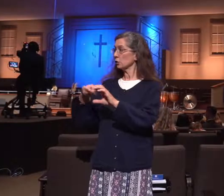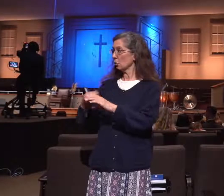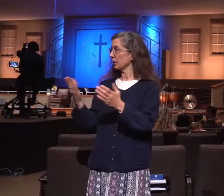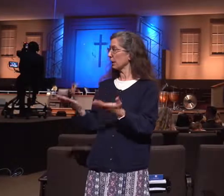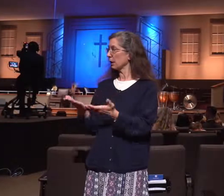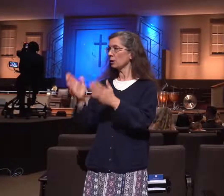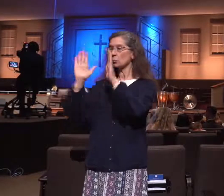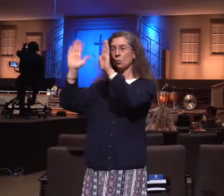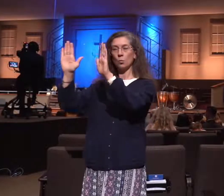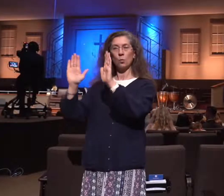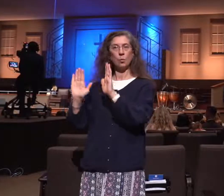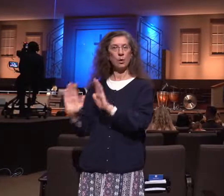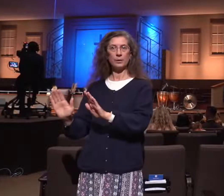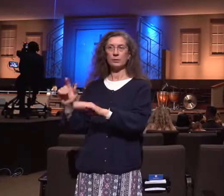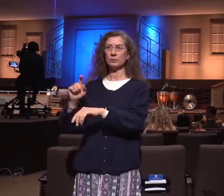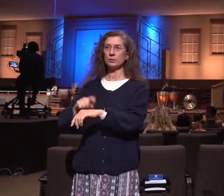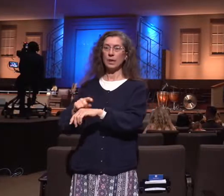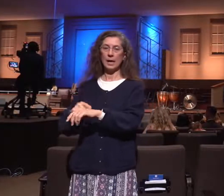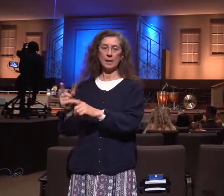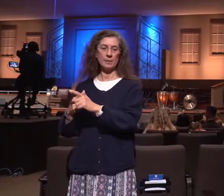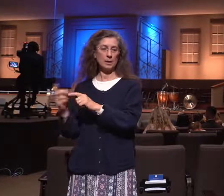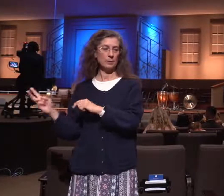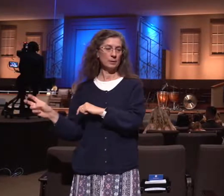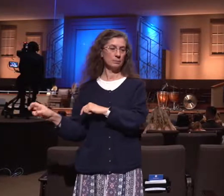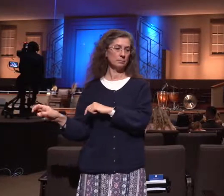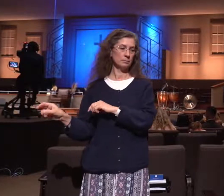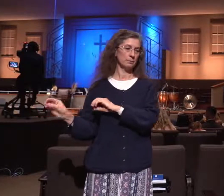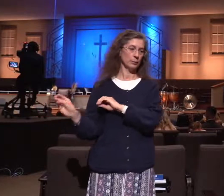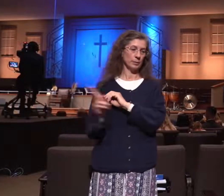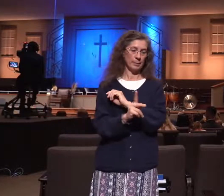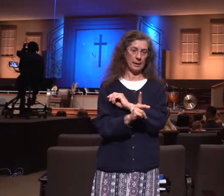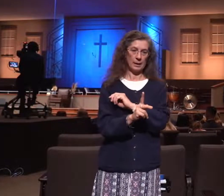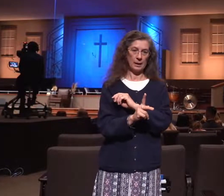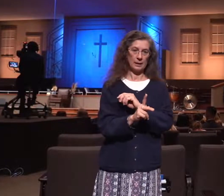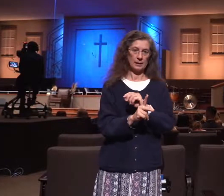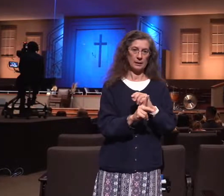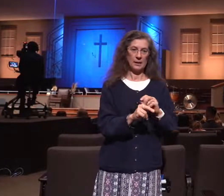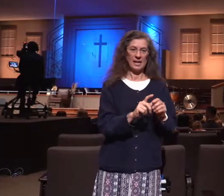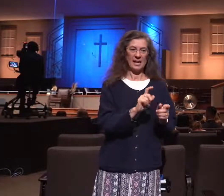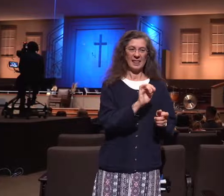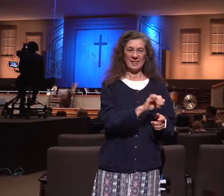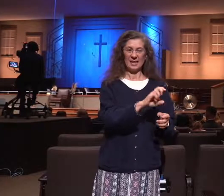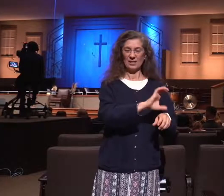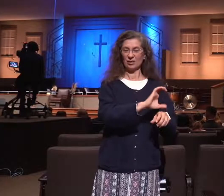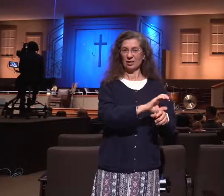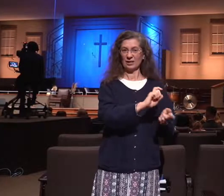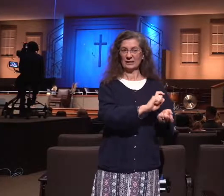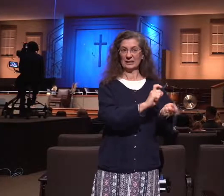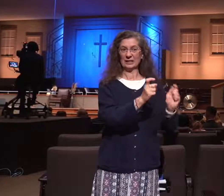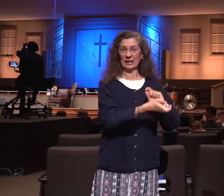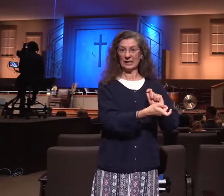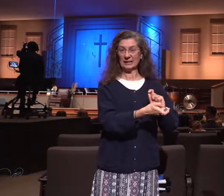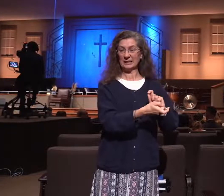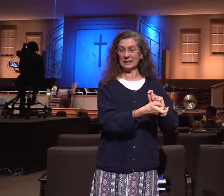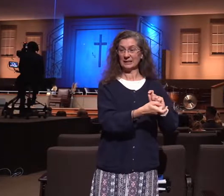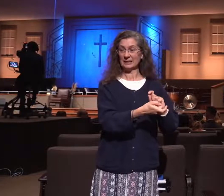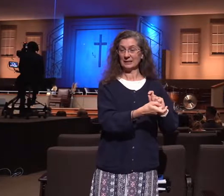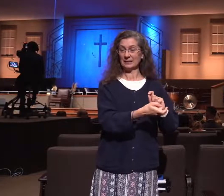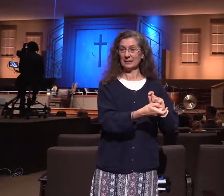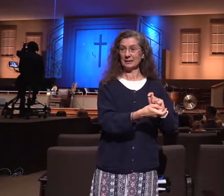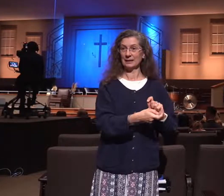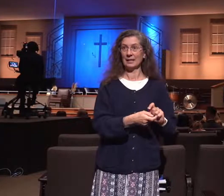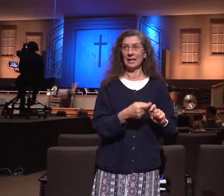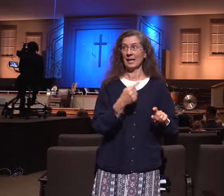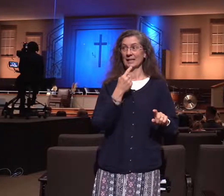time. We went back to Chattanooga, and Highland Park Baptist Church had changed radically. And I said, we're